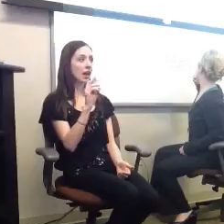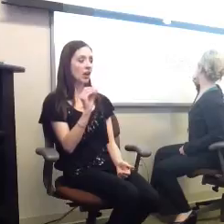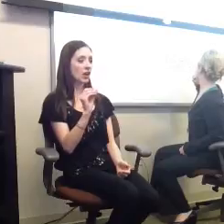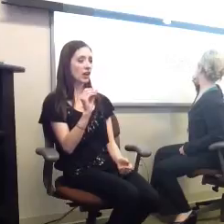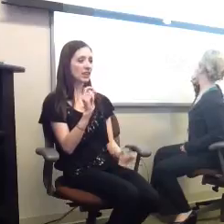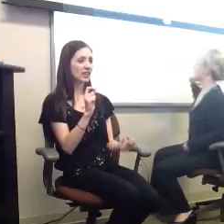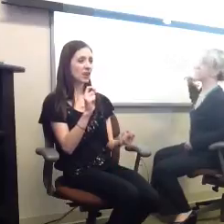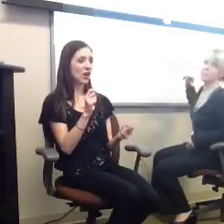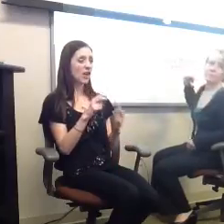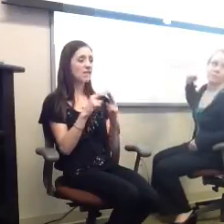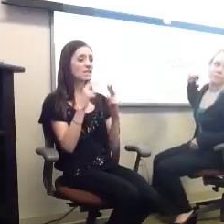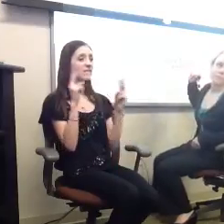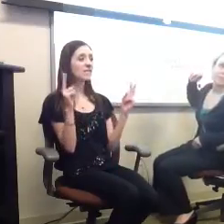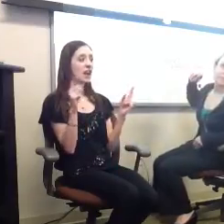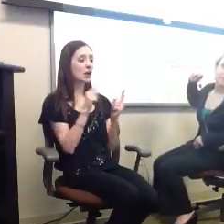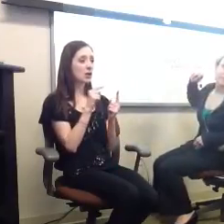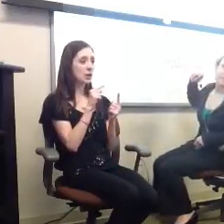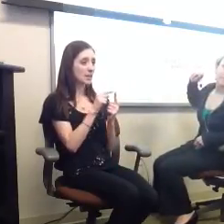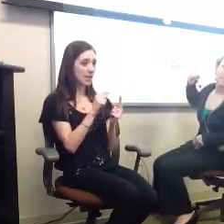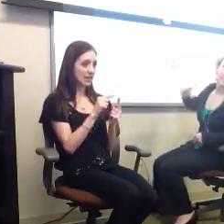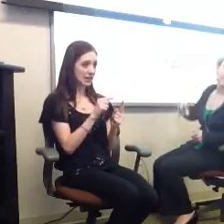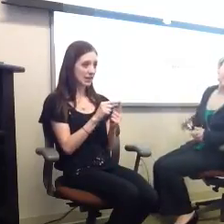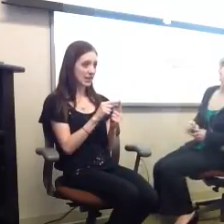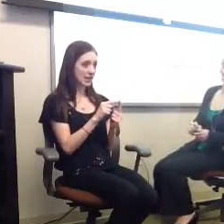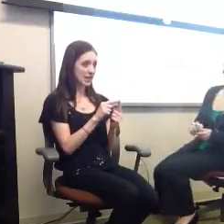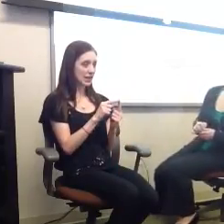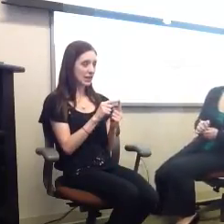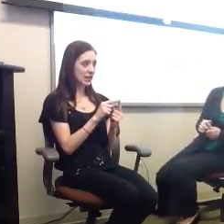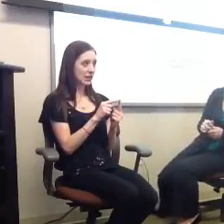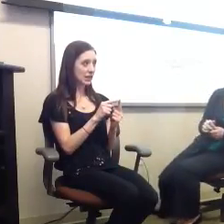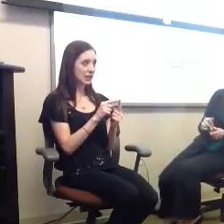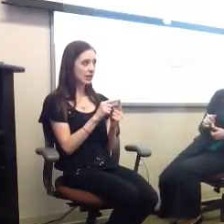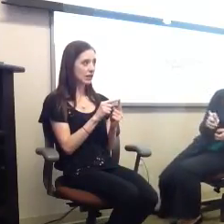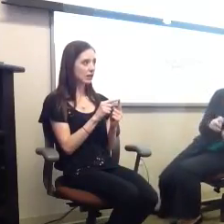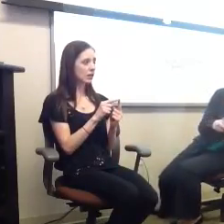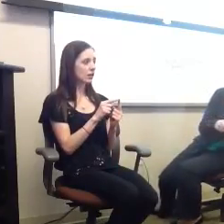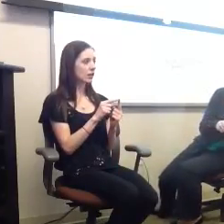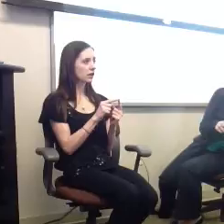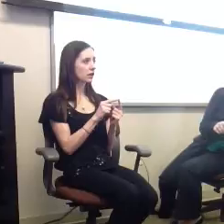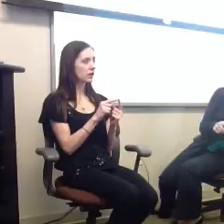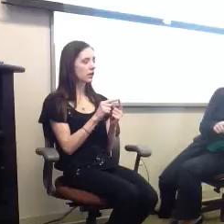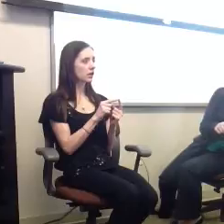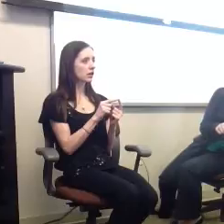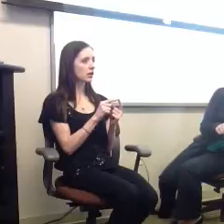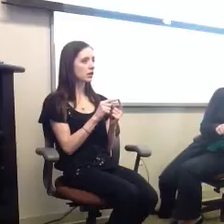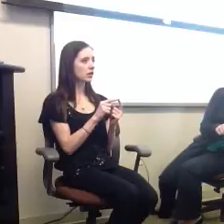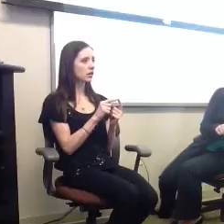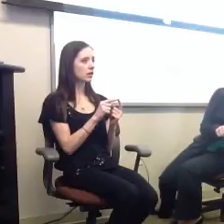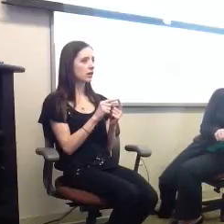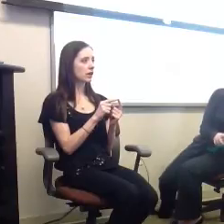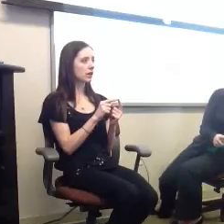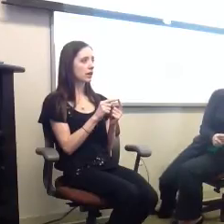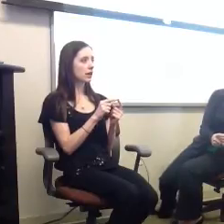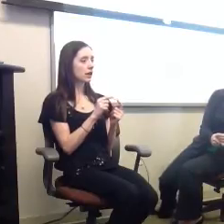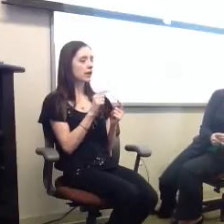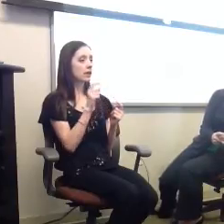as, for If purpose you're of carrying, this, if you're carrying financially for purpose of this, it is your child. It is your